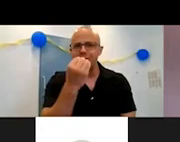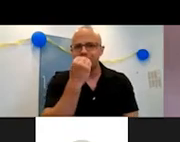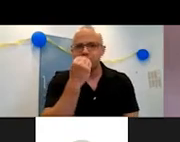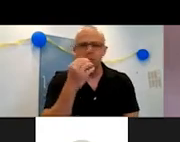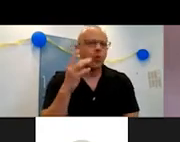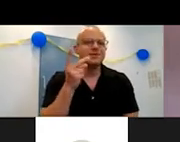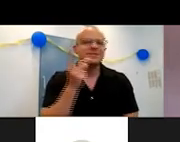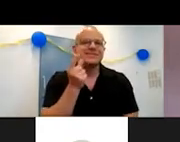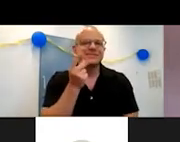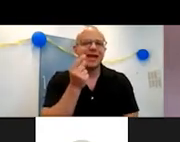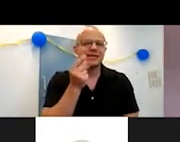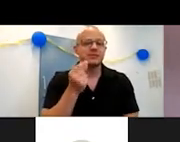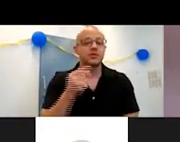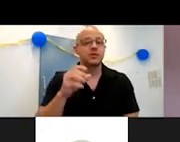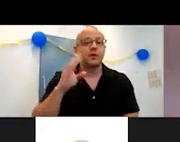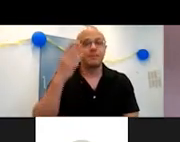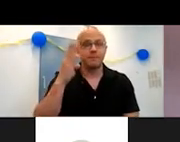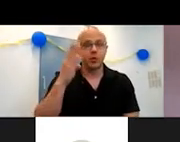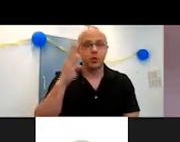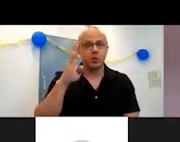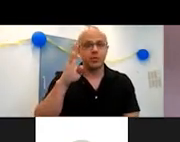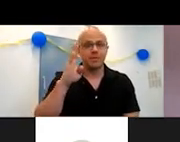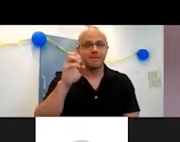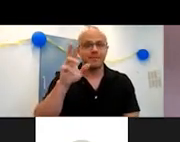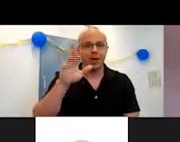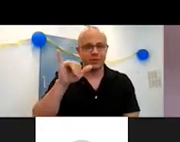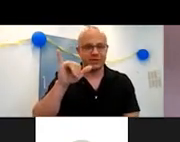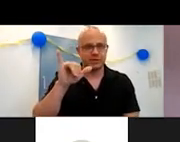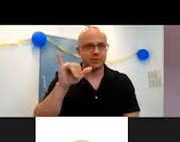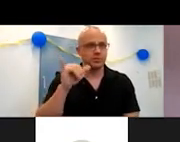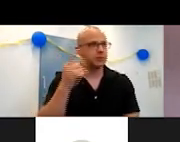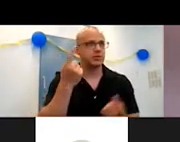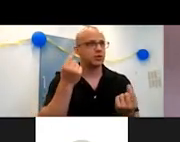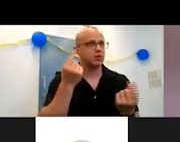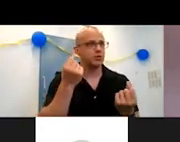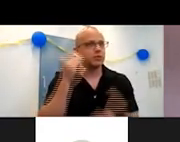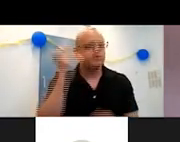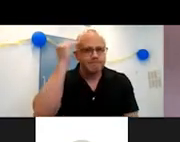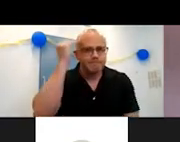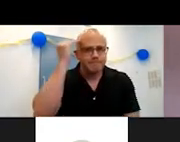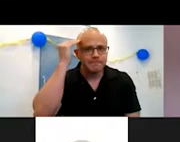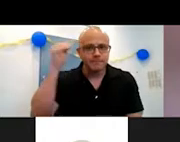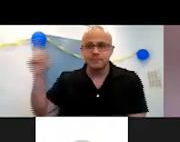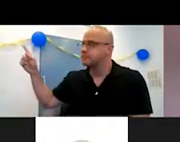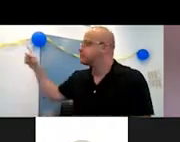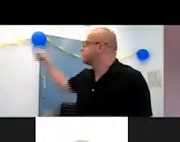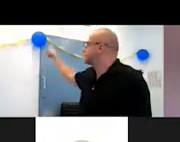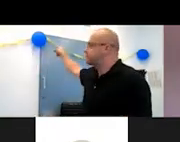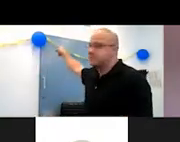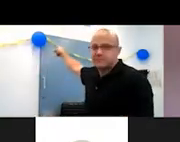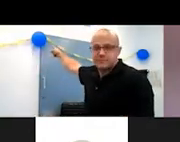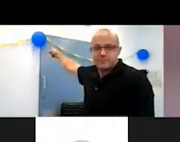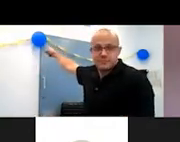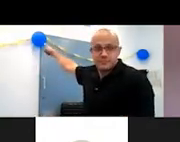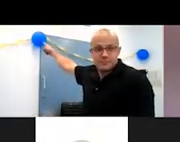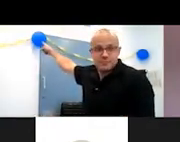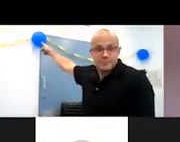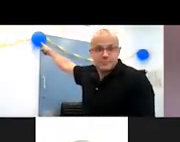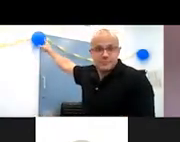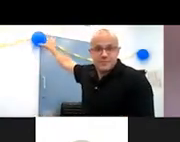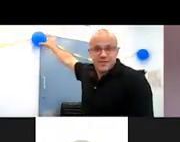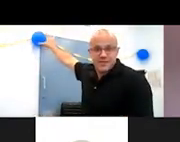When you chat or give someone, or, like you give somebody like a blueberry, you